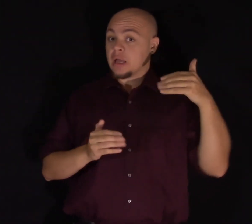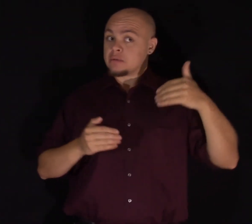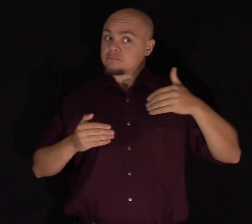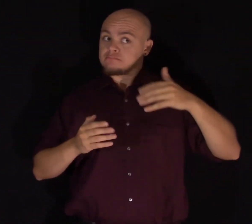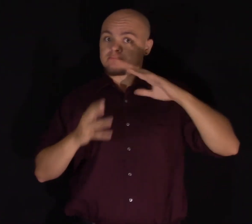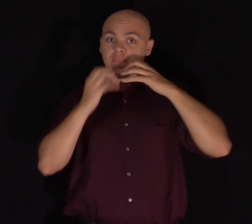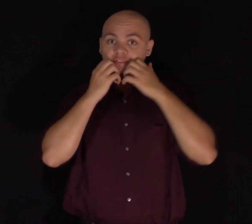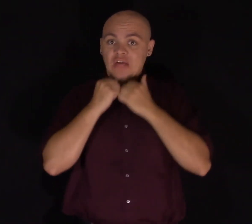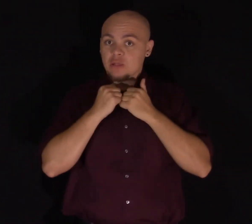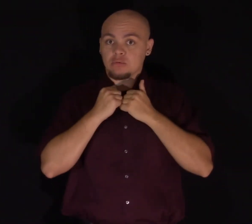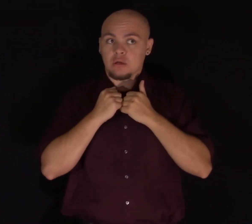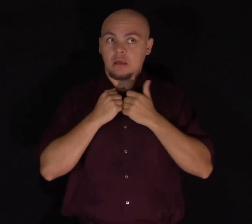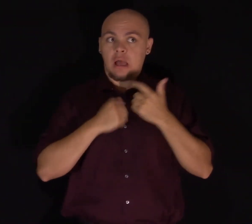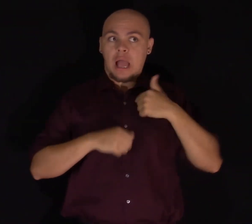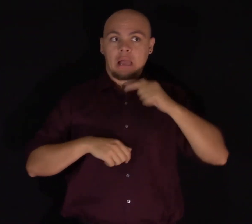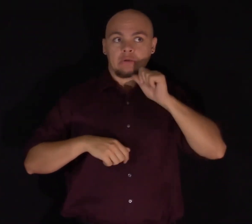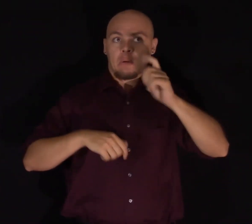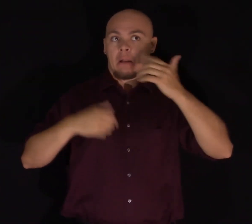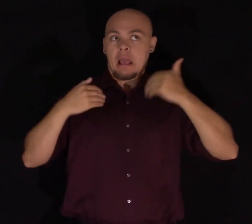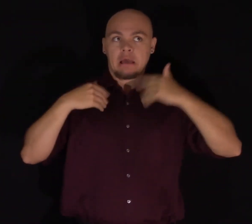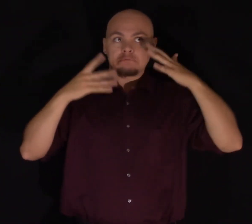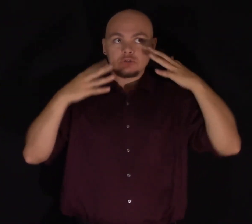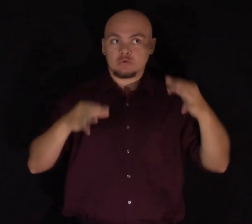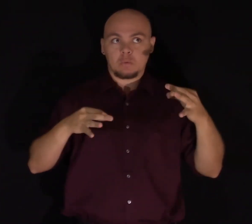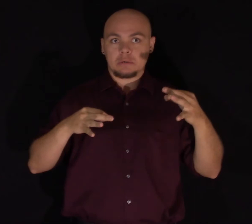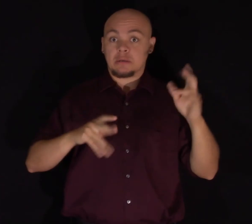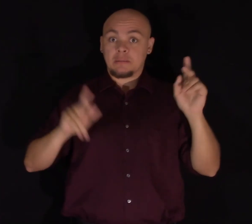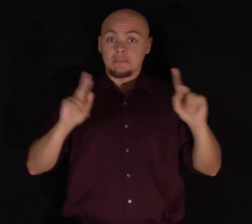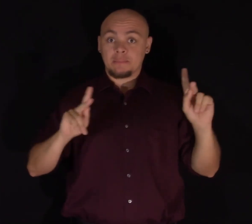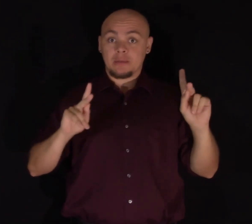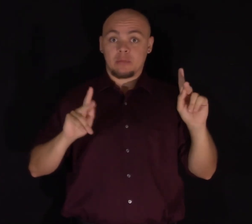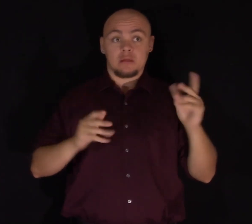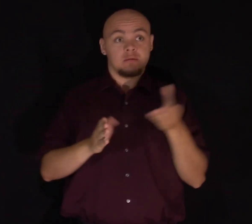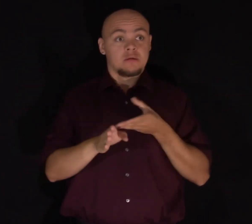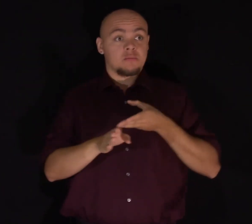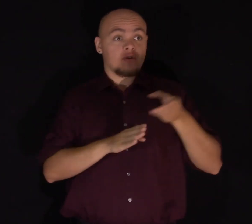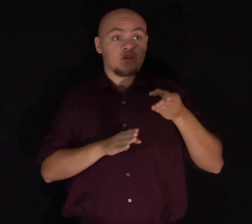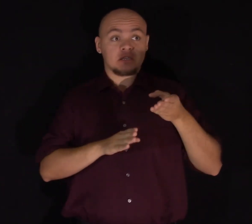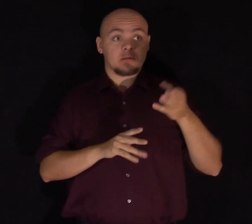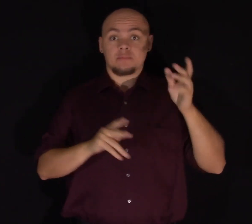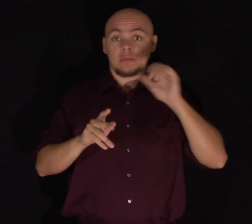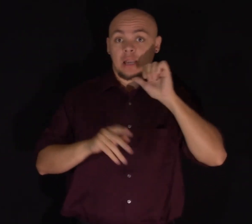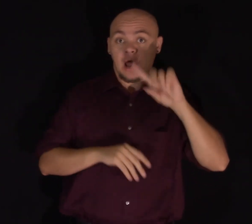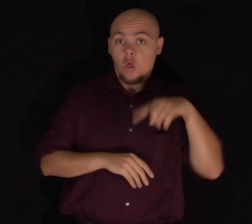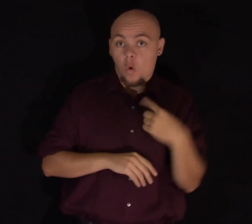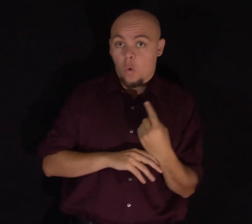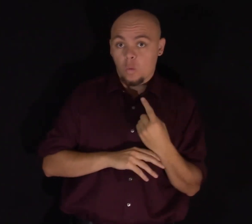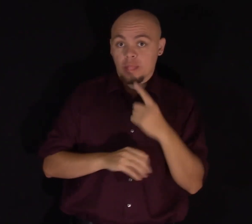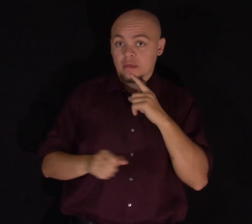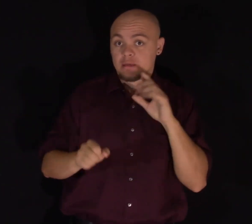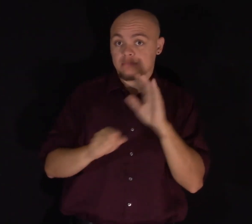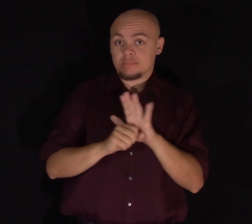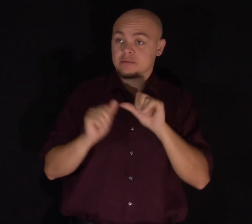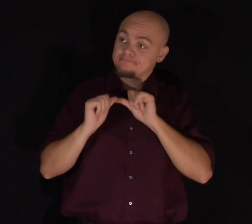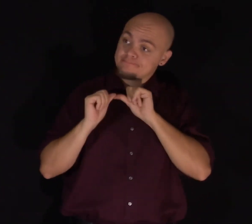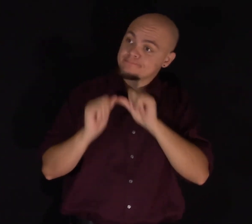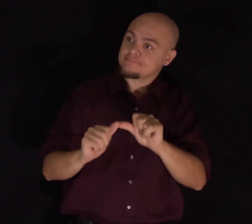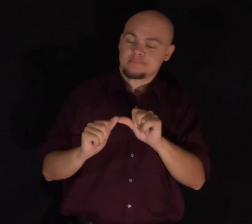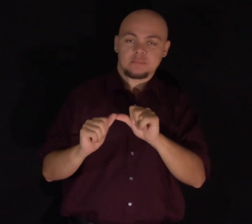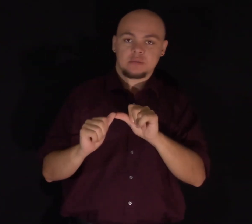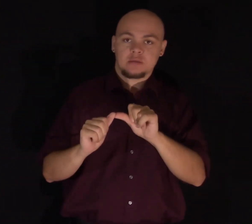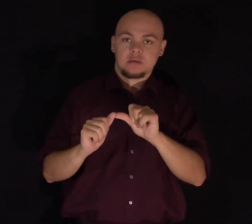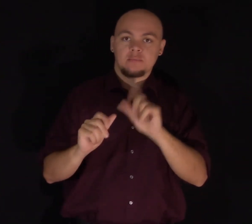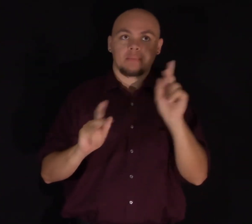truth. I have no other choice in the matter. But then people like me, the professional troublemakers, should not be the only ones who are committed to being these dominoes who are always falling